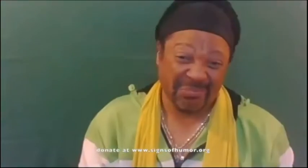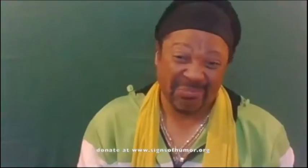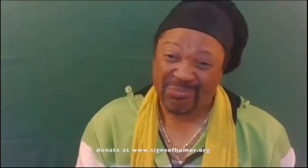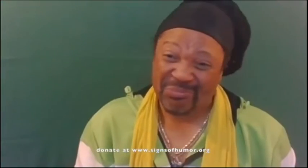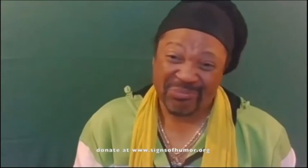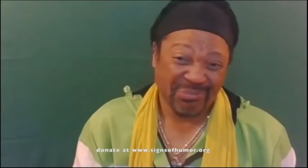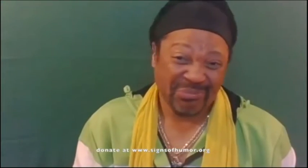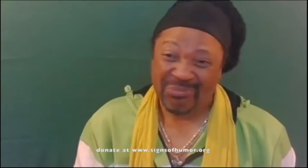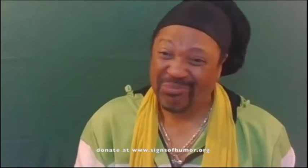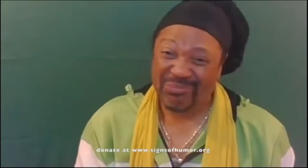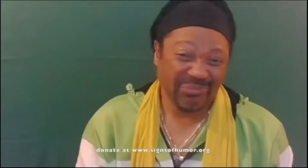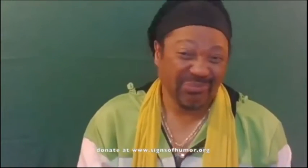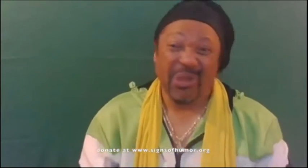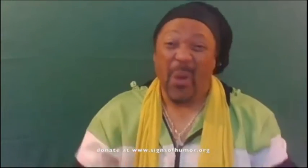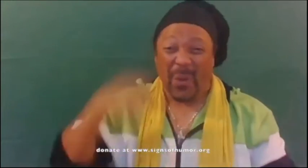Because y'all ain't finna show up today.